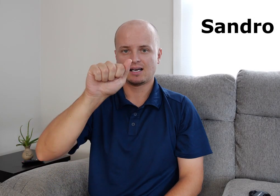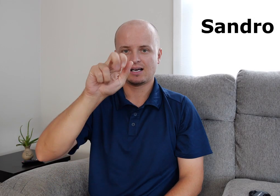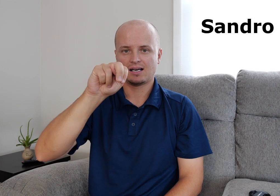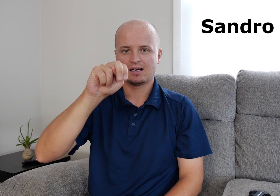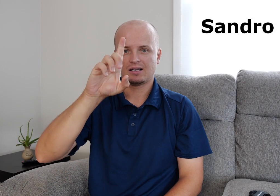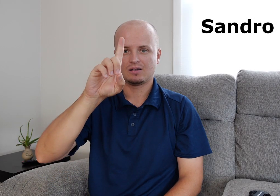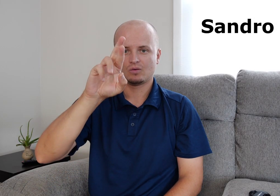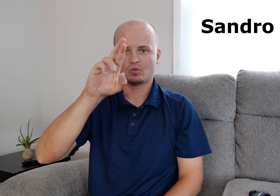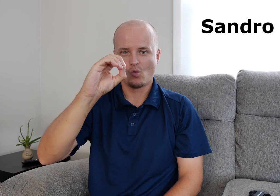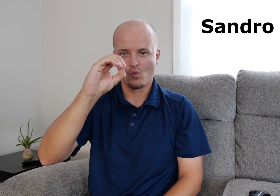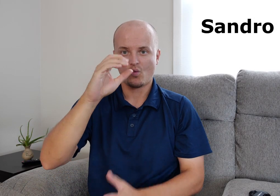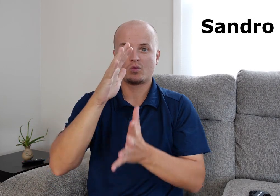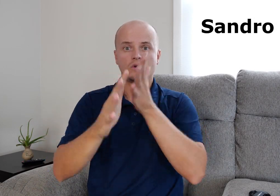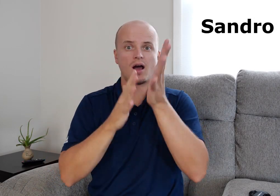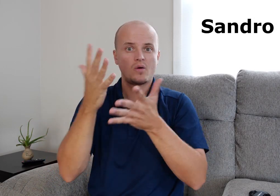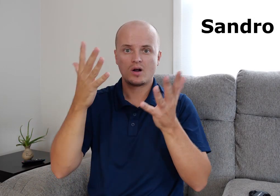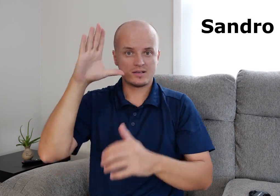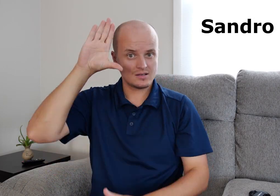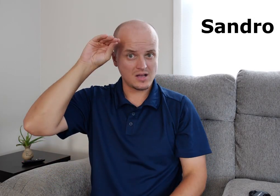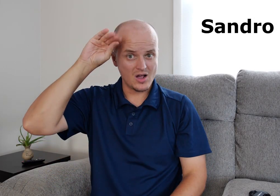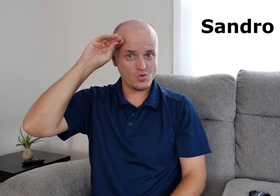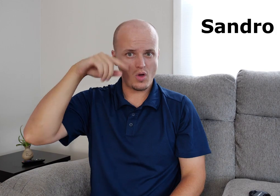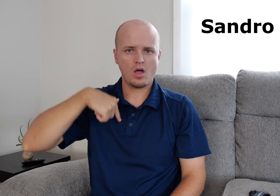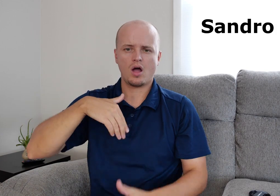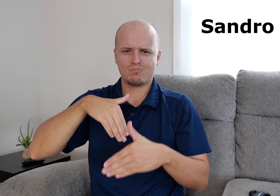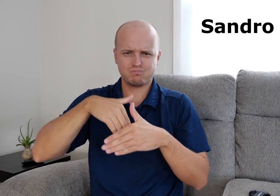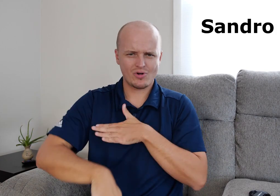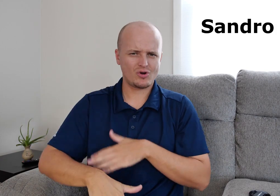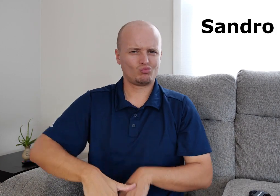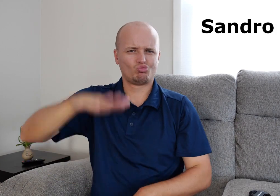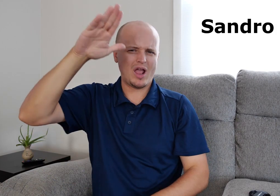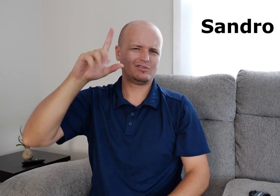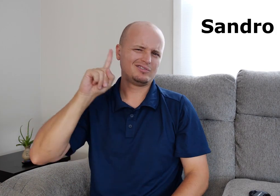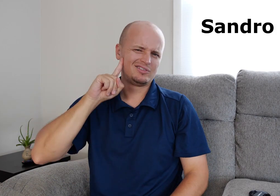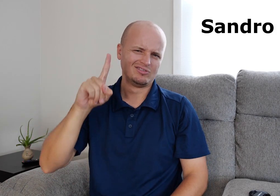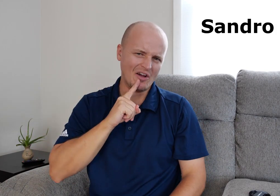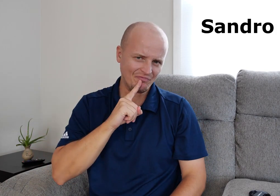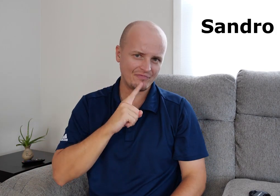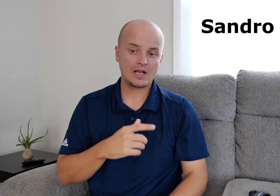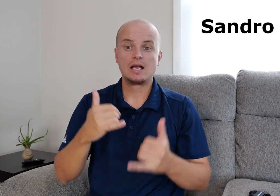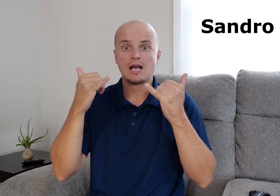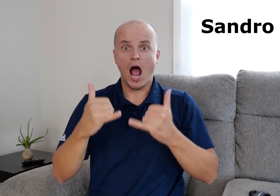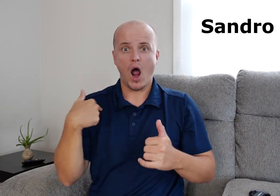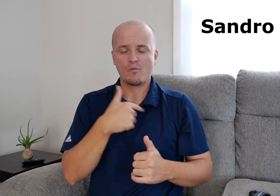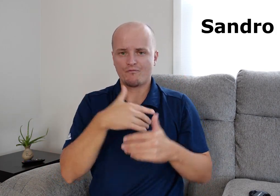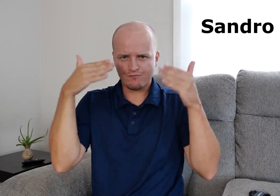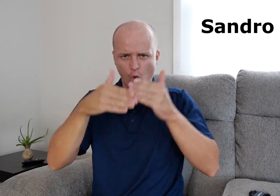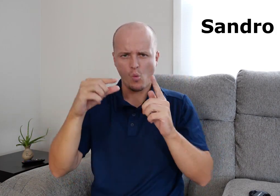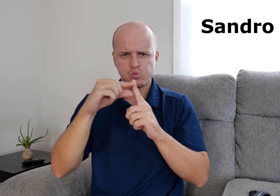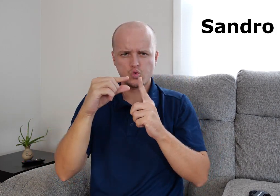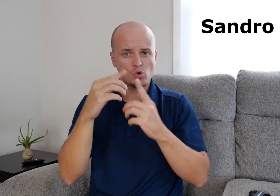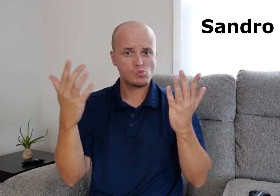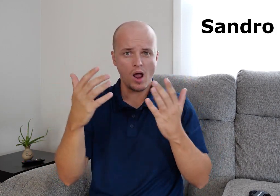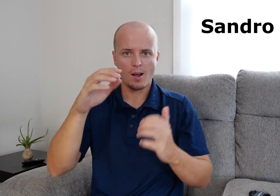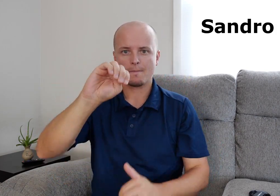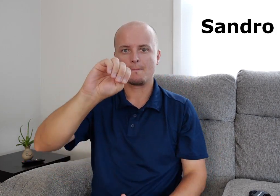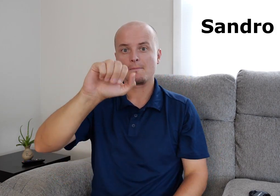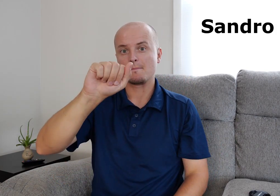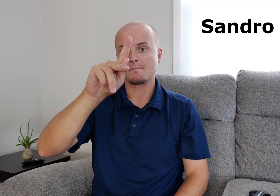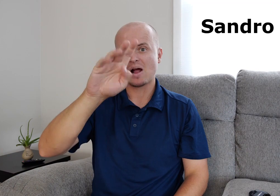Hello, this is Sandro and this is my sign name. I've been deaf my whole life. Our word